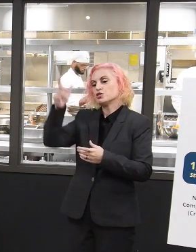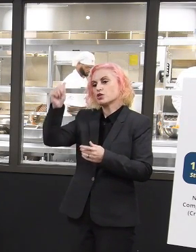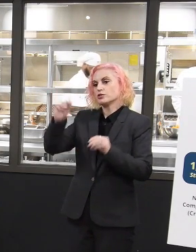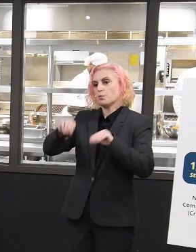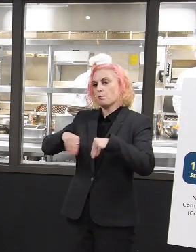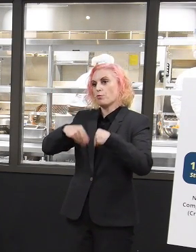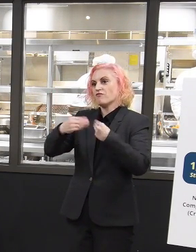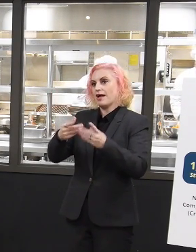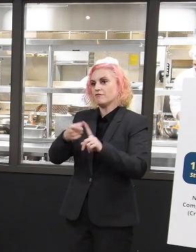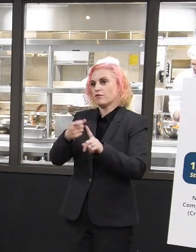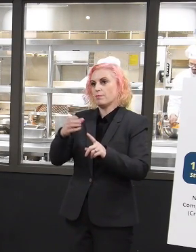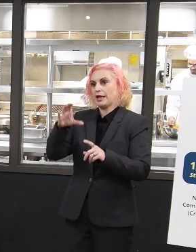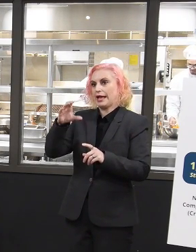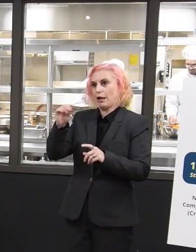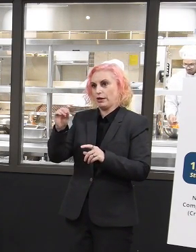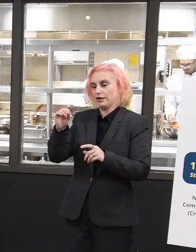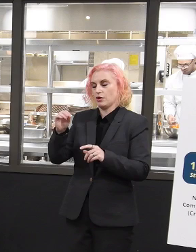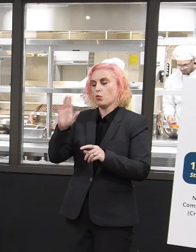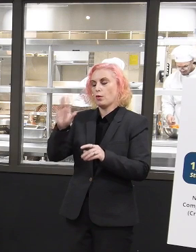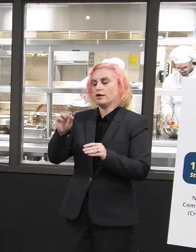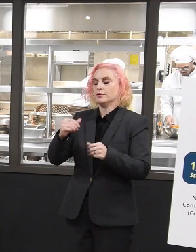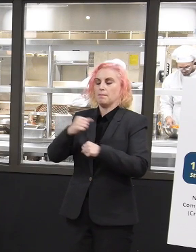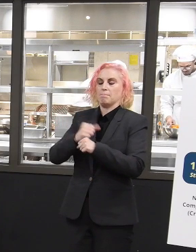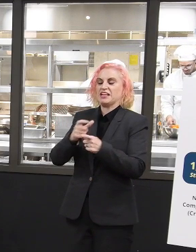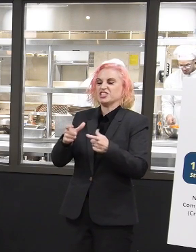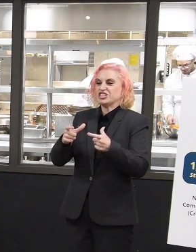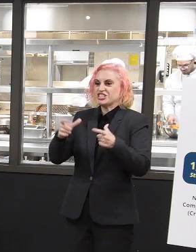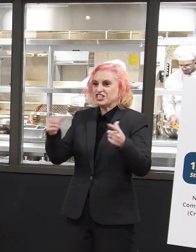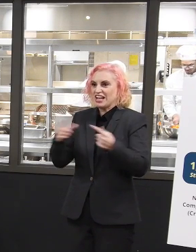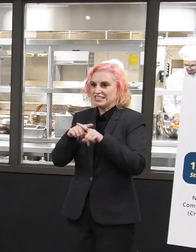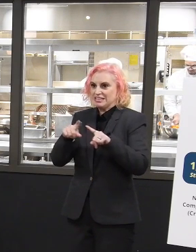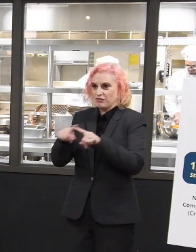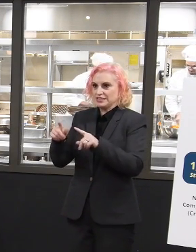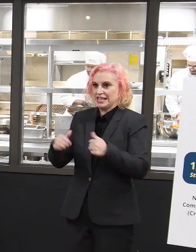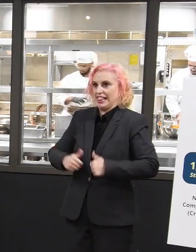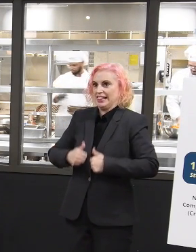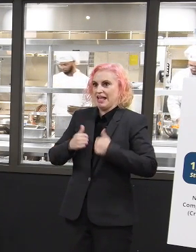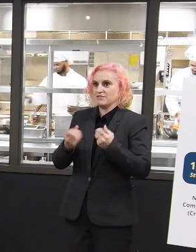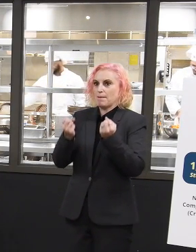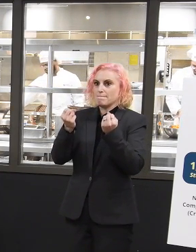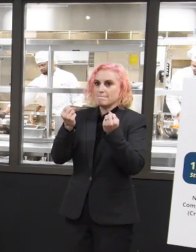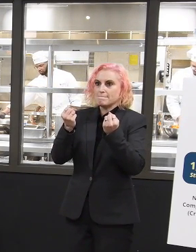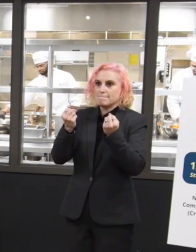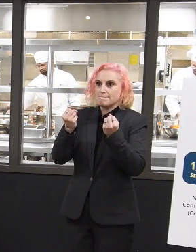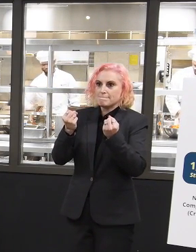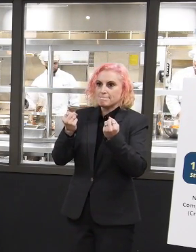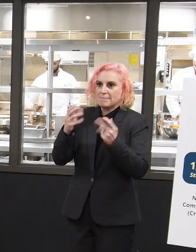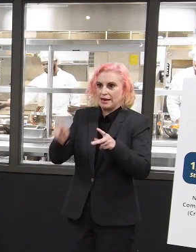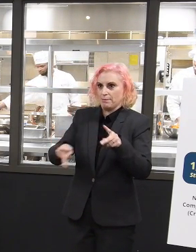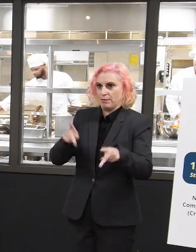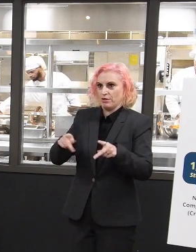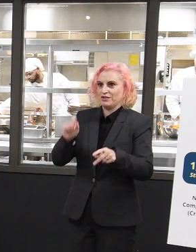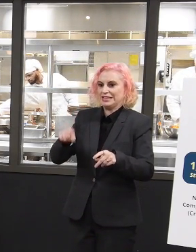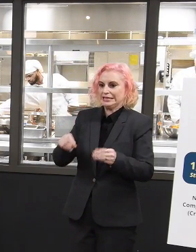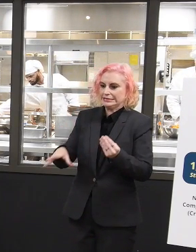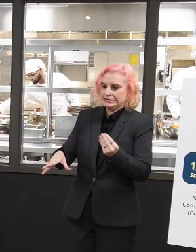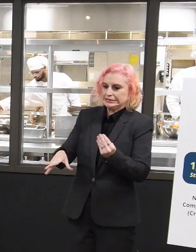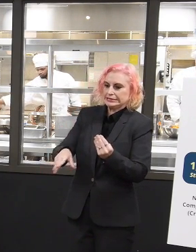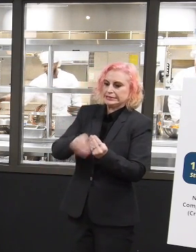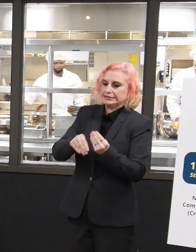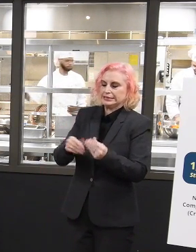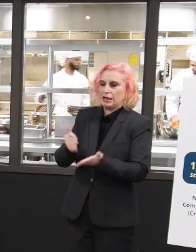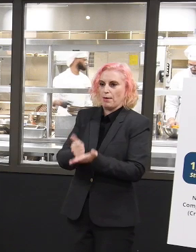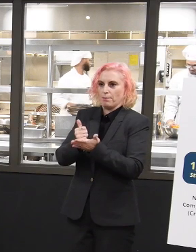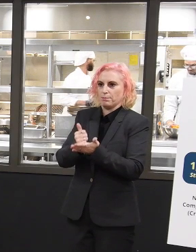by the county will make a significant difference in the lives of many Howard County residents who need the extra help to begin their dreams, just like me and my